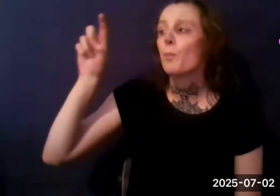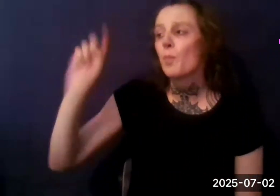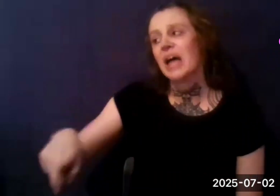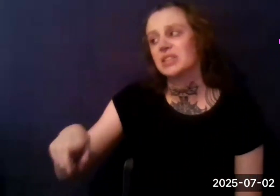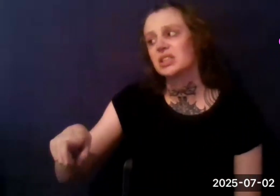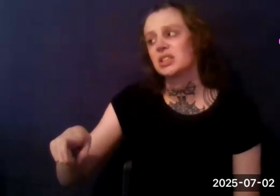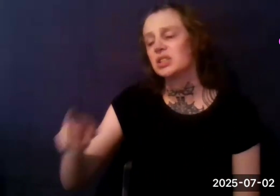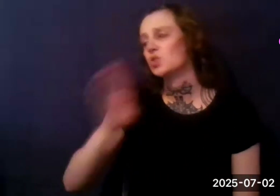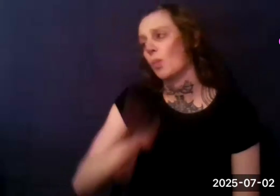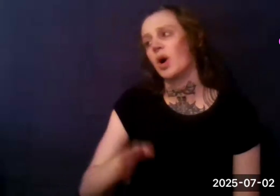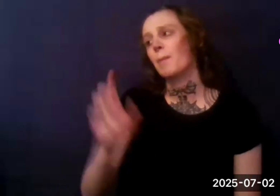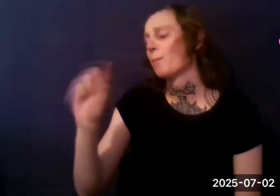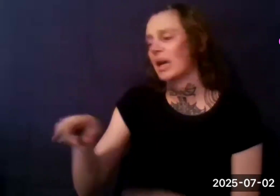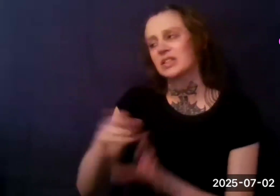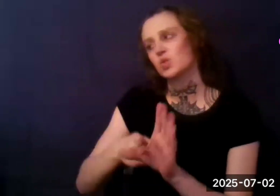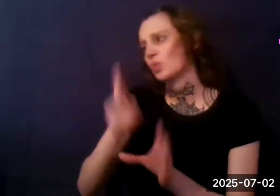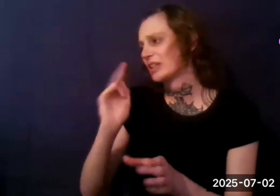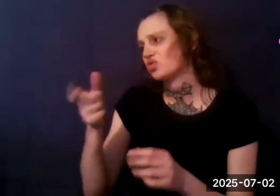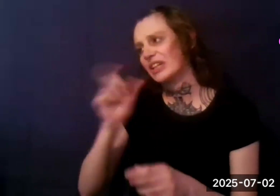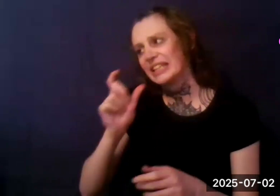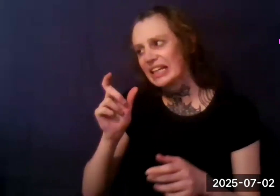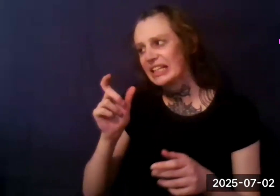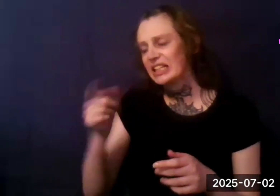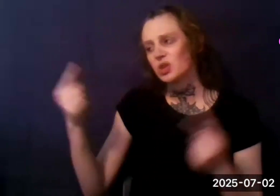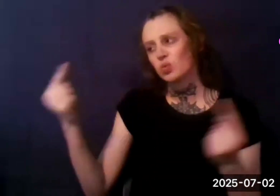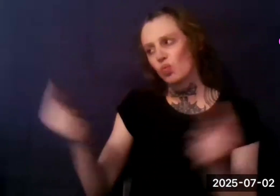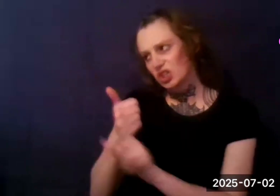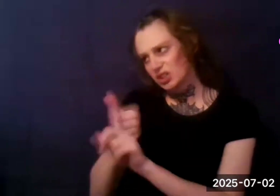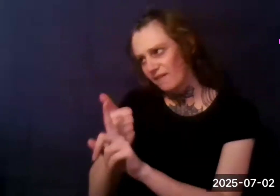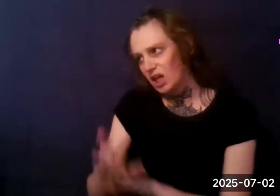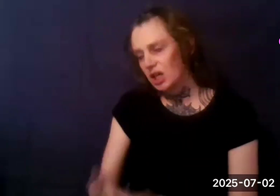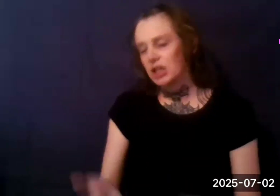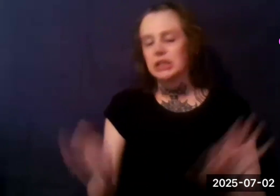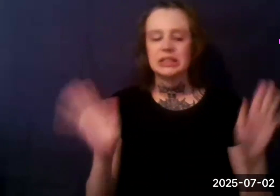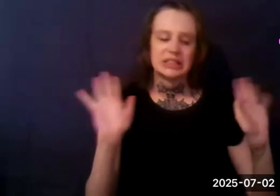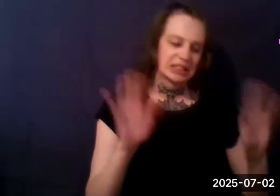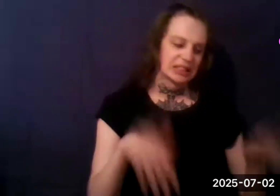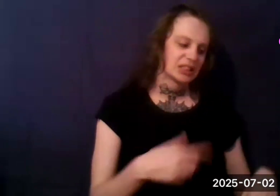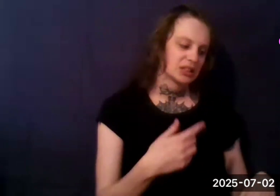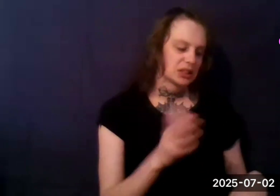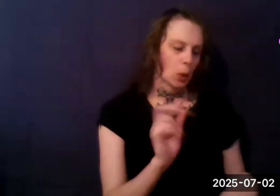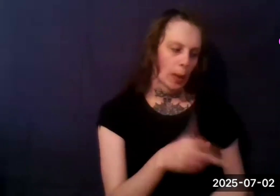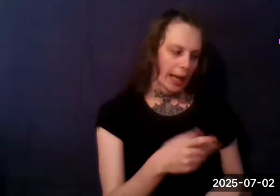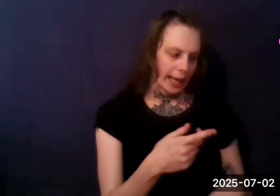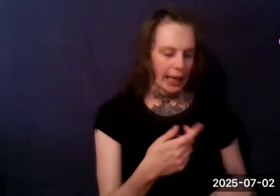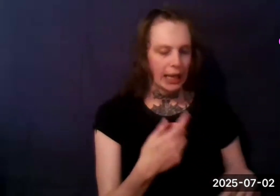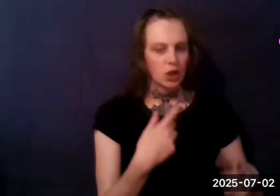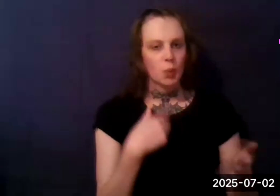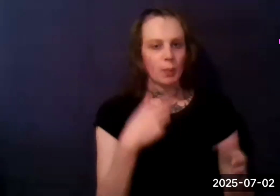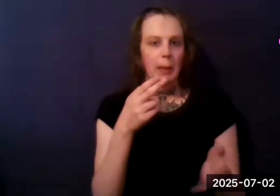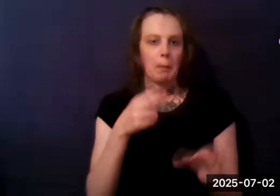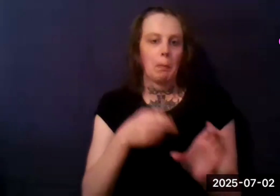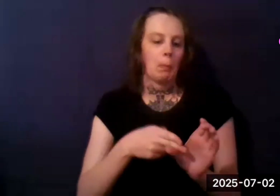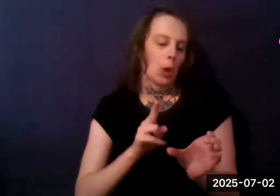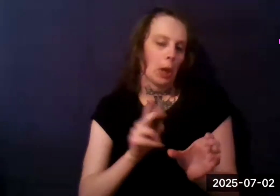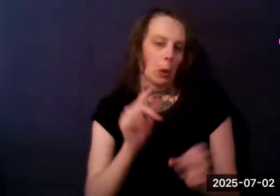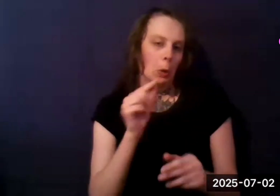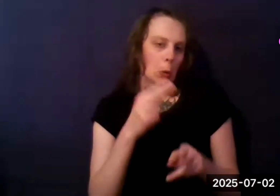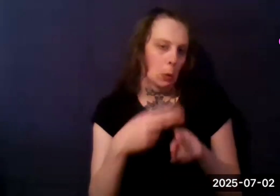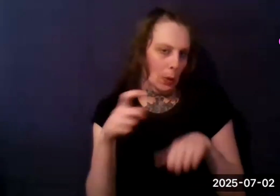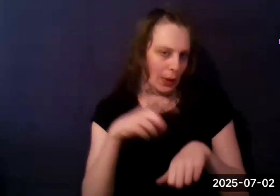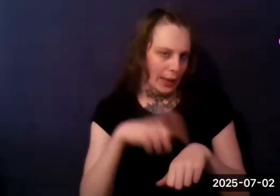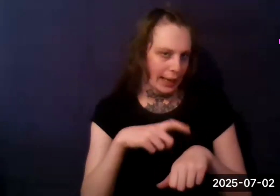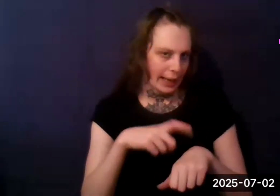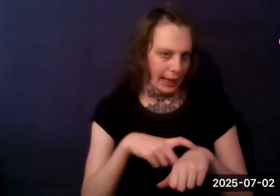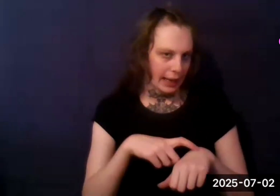like stop drinking and doing drugs. So I did do that. I stopped for a while. And the way I described I was able to stop for